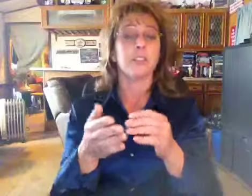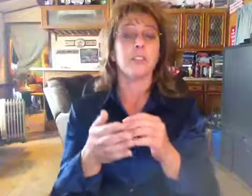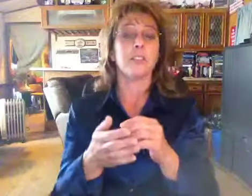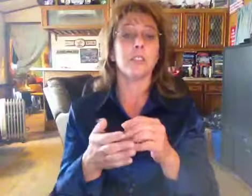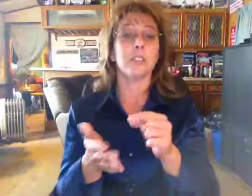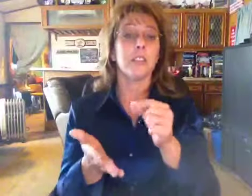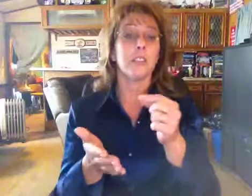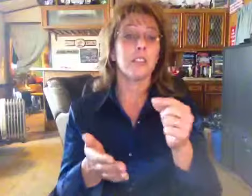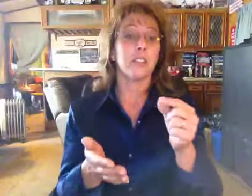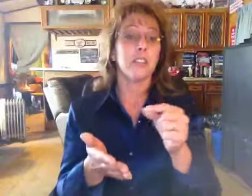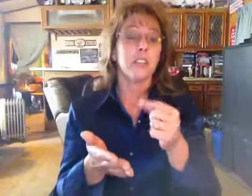get started.